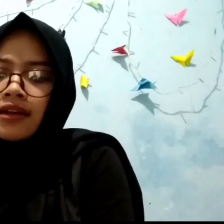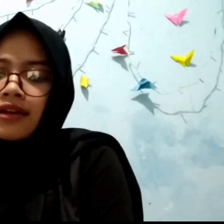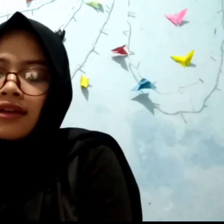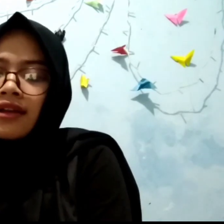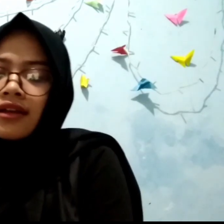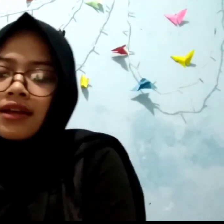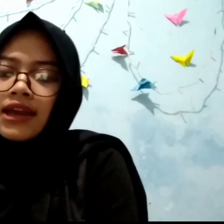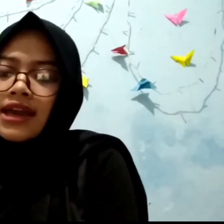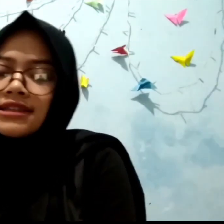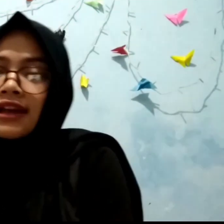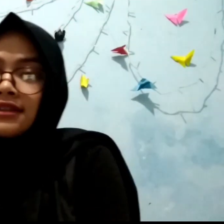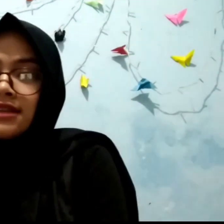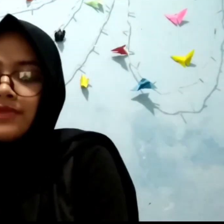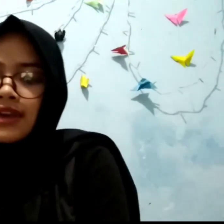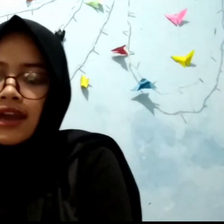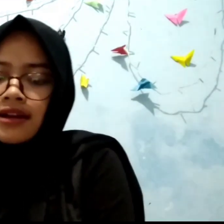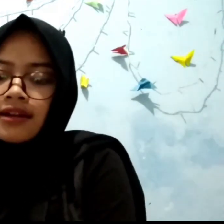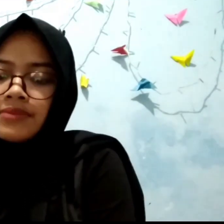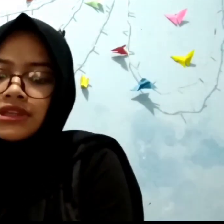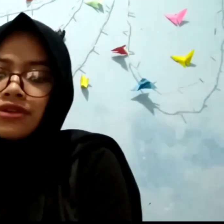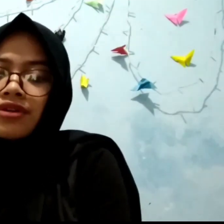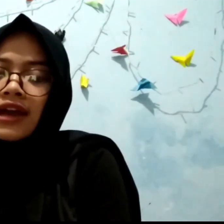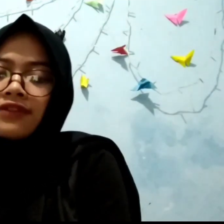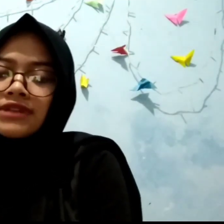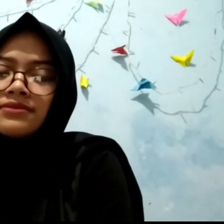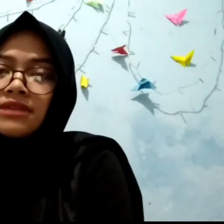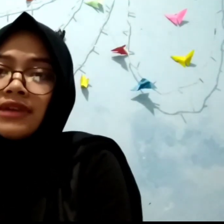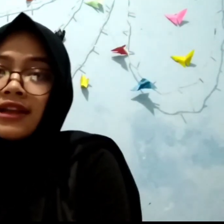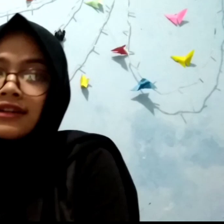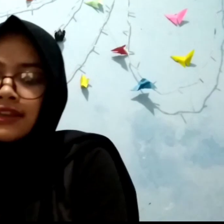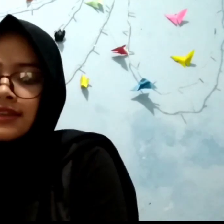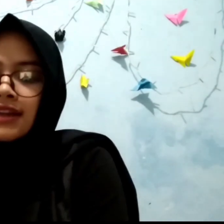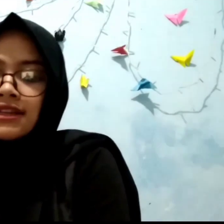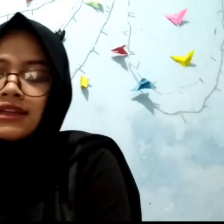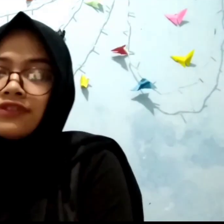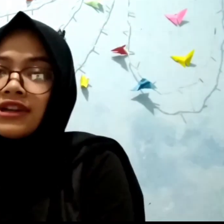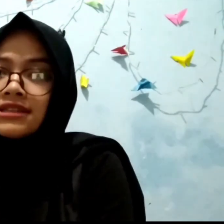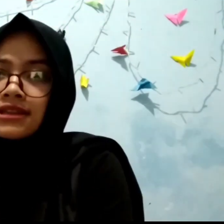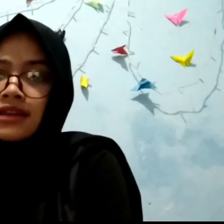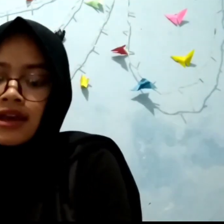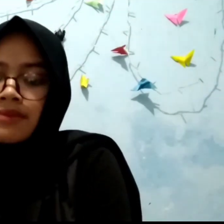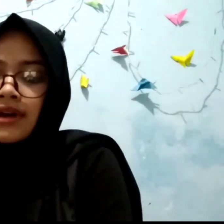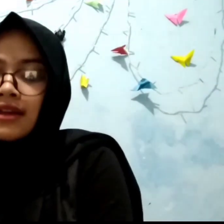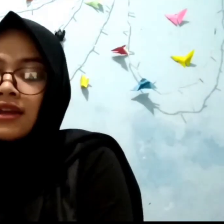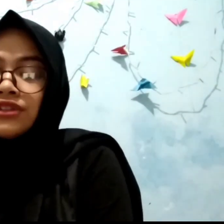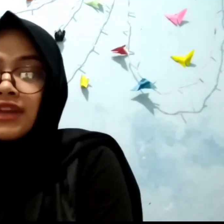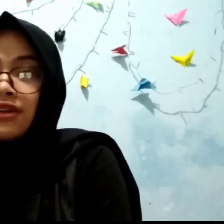ASL, CB, and Bisindo have some similarities and differences. But today we